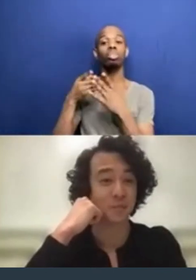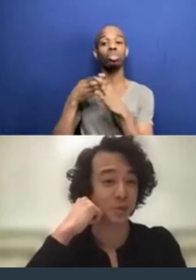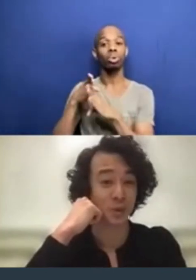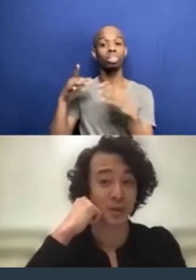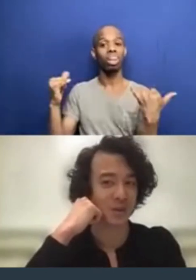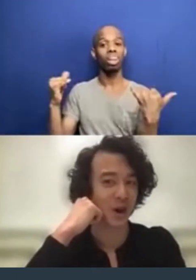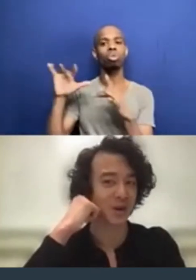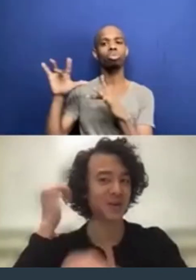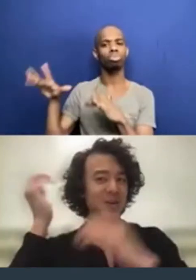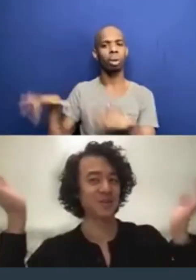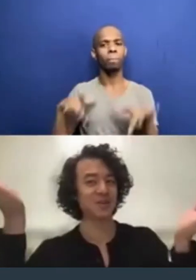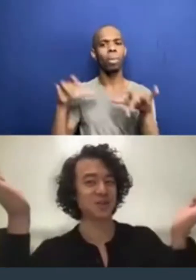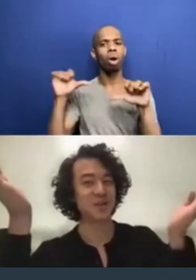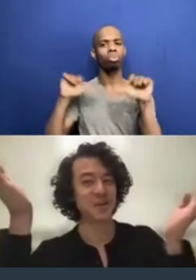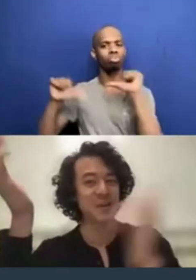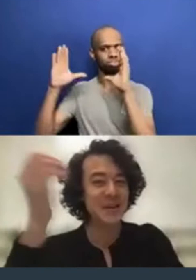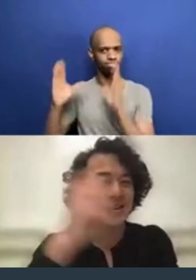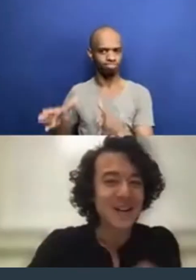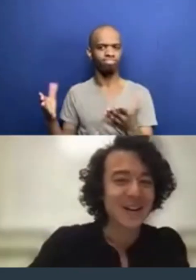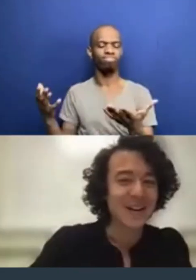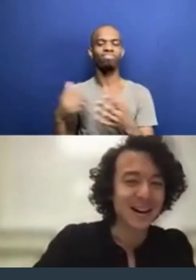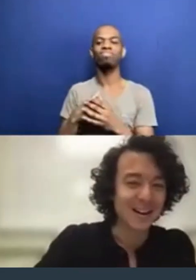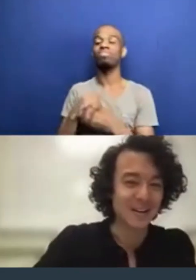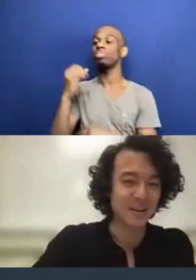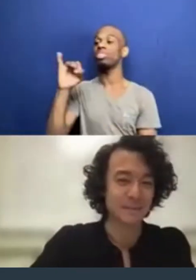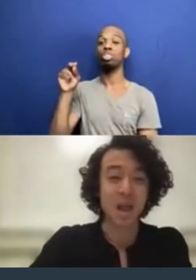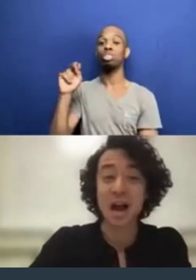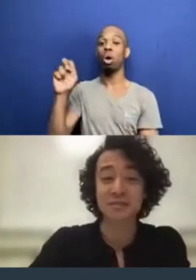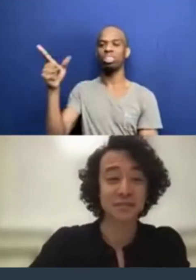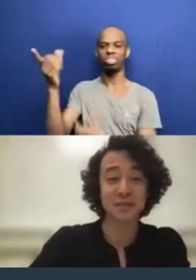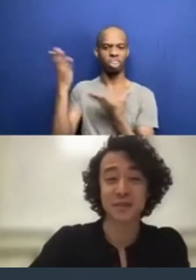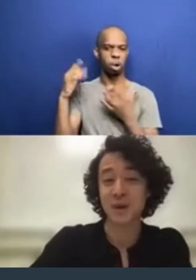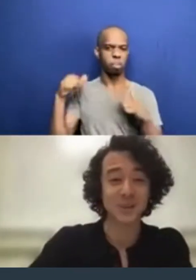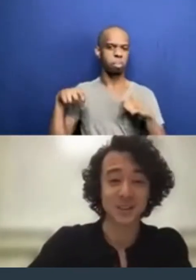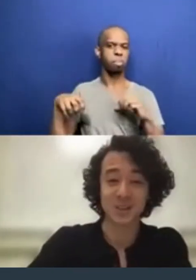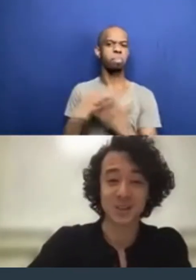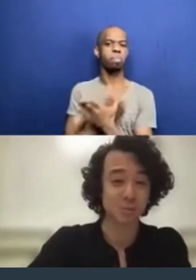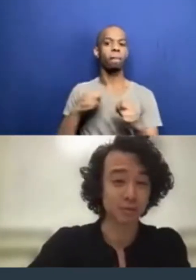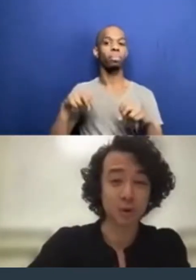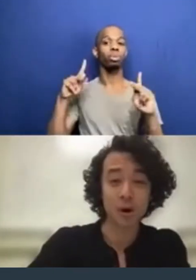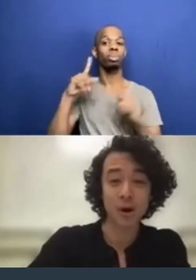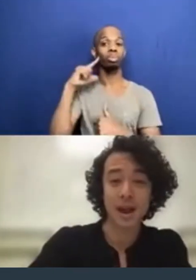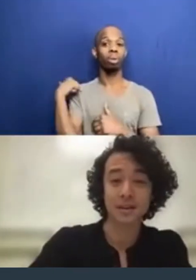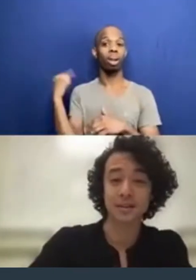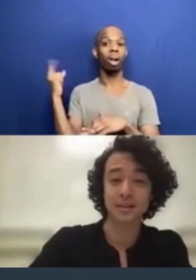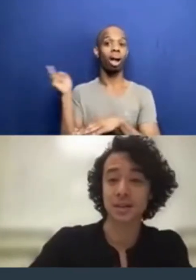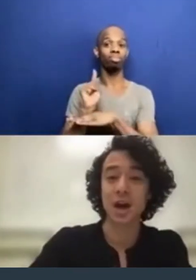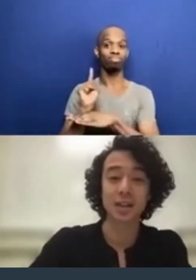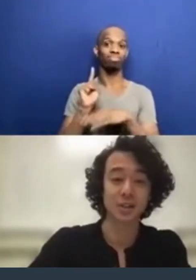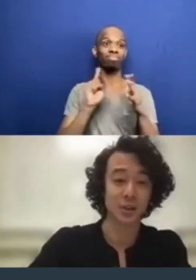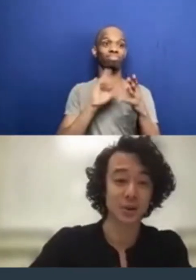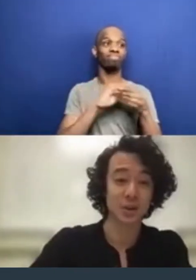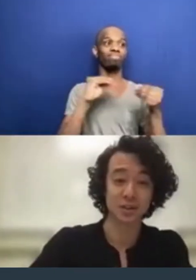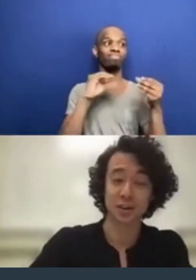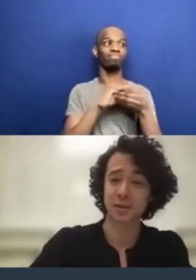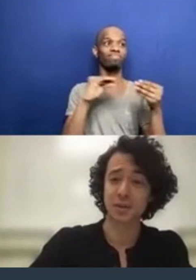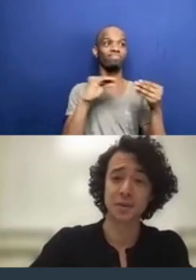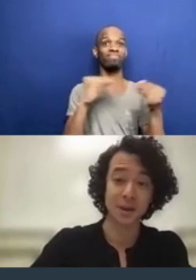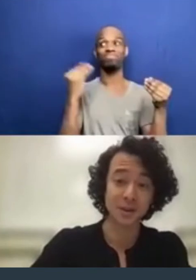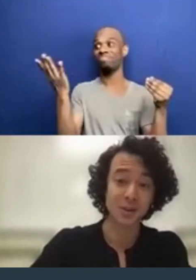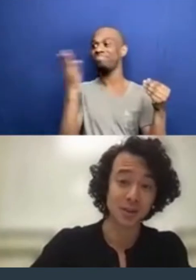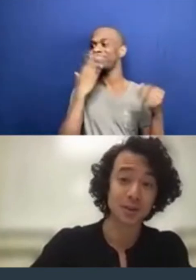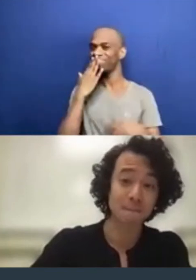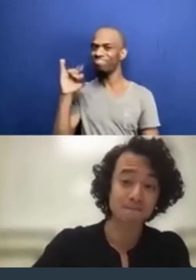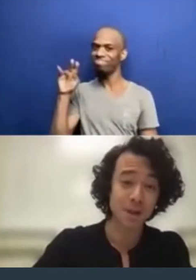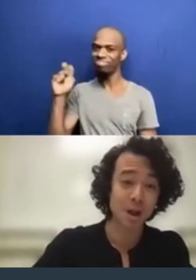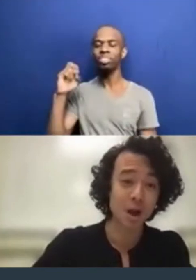this opportunity to talk. Thank you, Joe. I've never done anything like this before, and I'd like to acknowledge that I'm the only